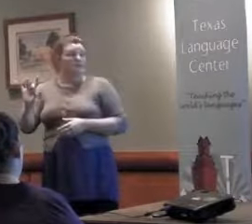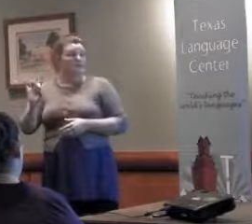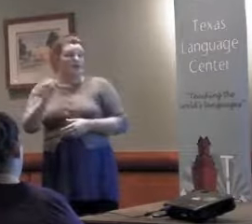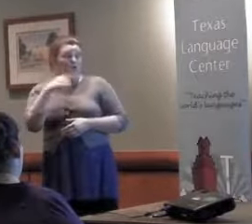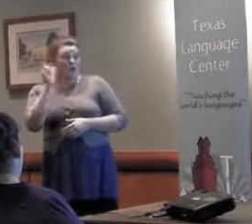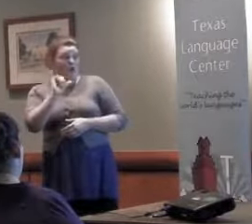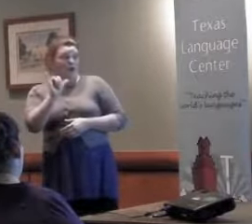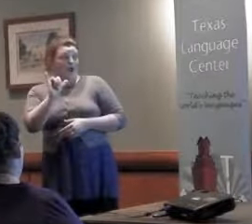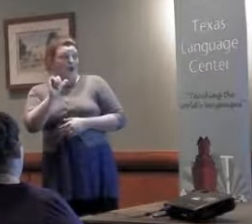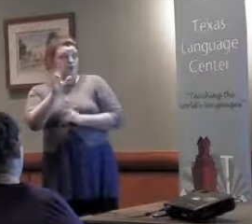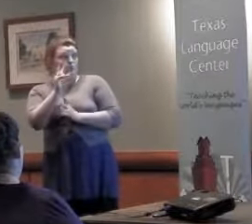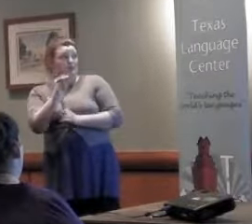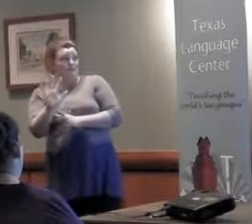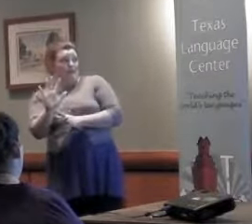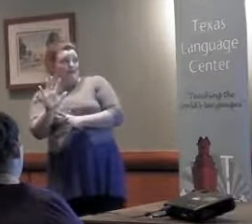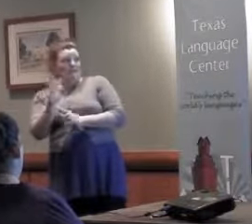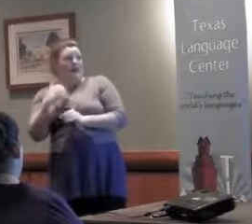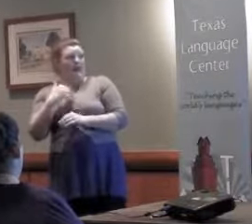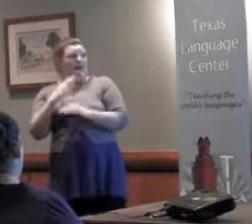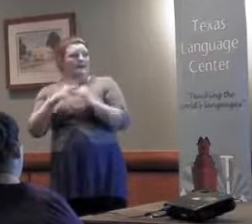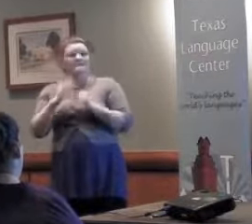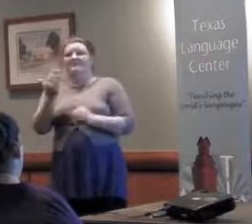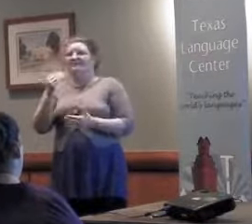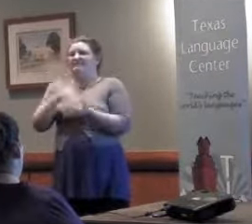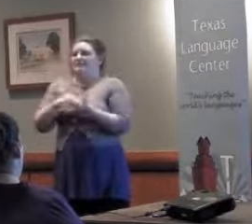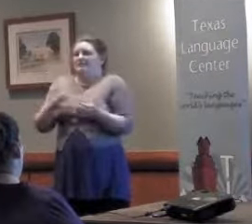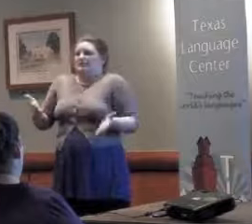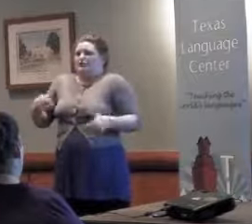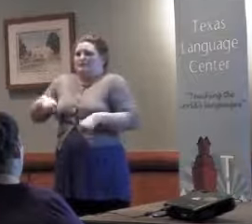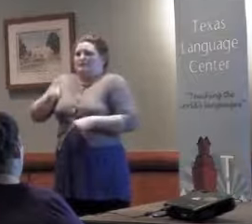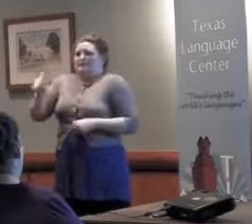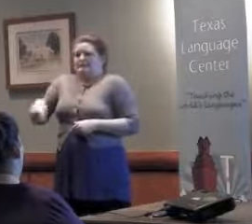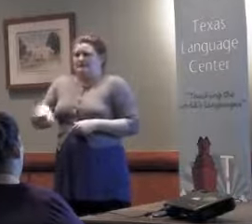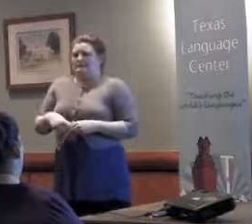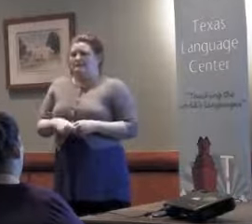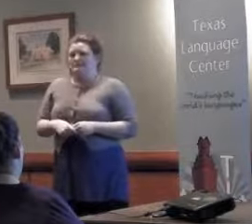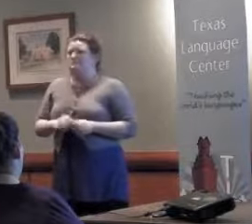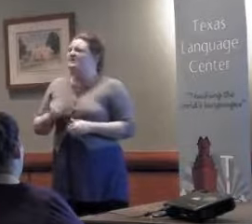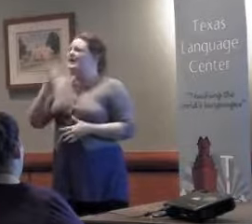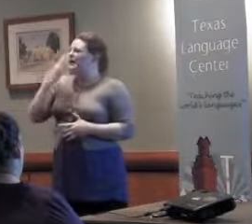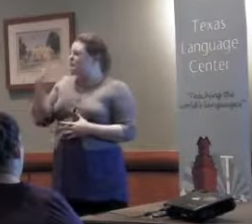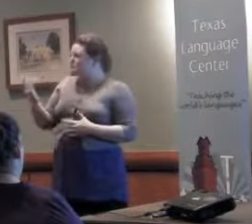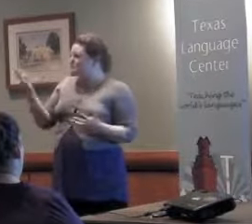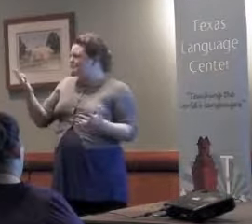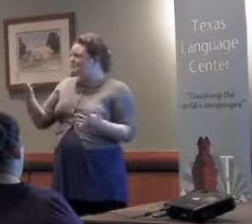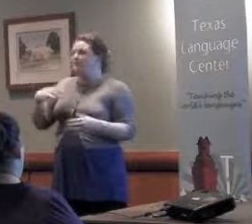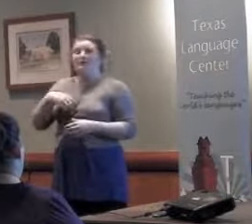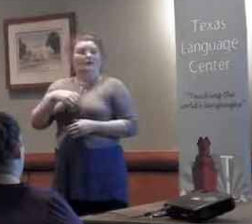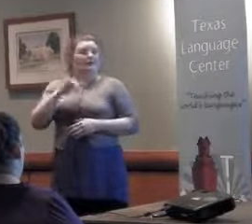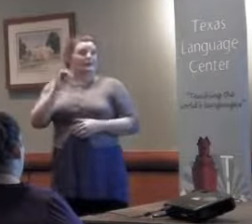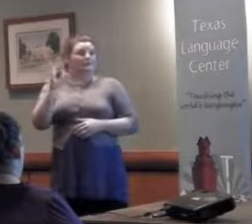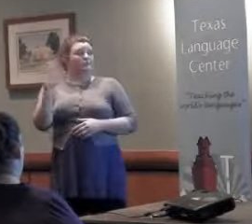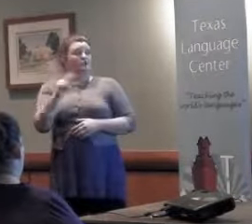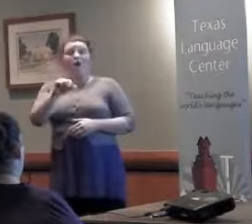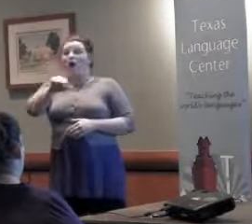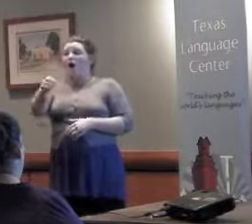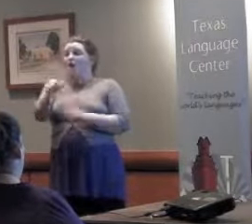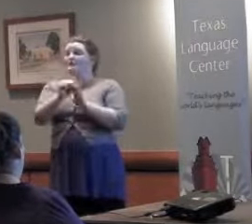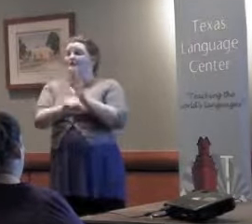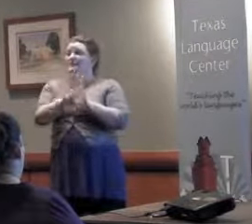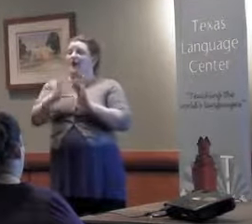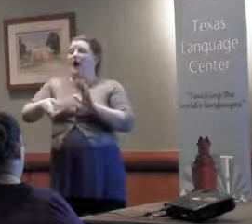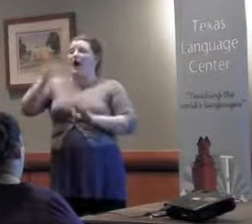in 2005 there were at least 15,000 here in Texas. What's interesting is that if you look at the other states with the other